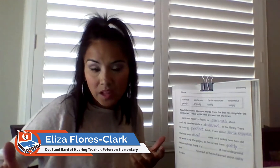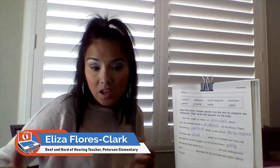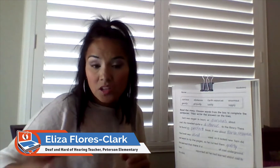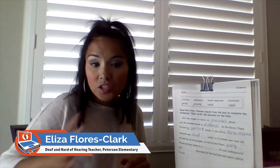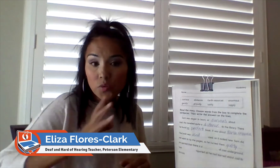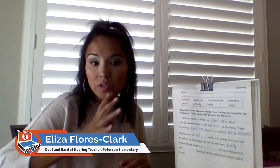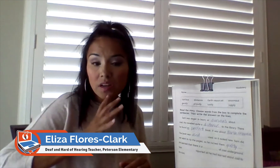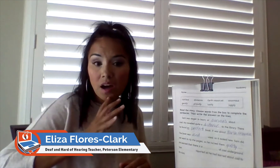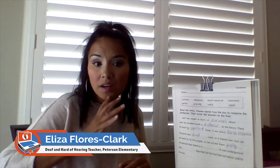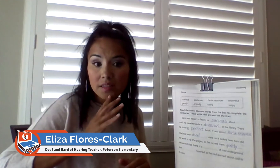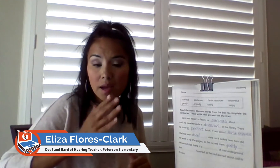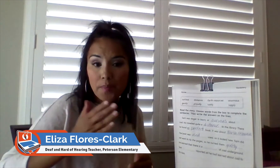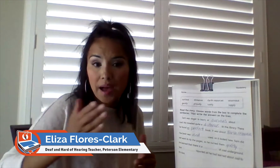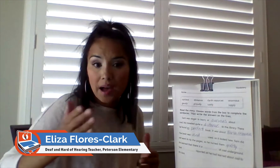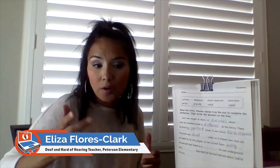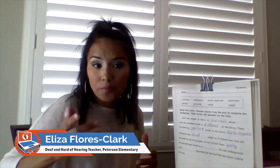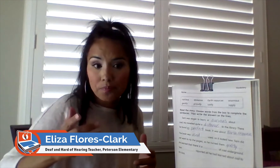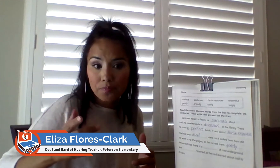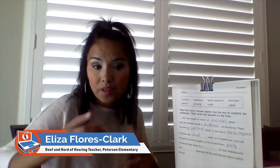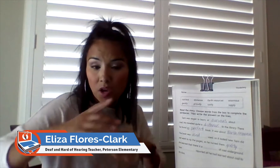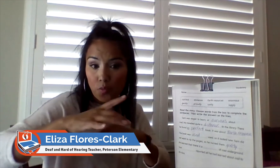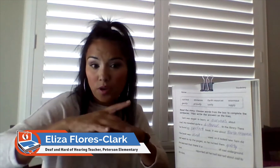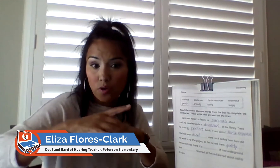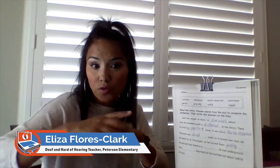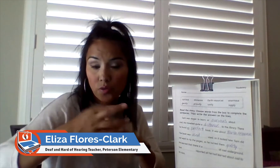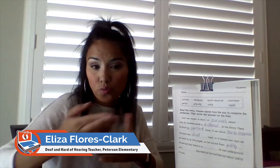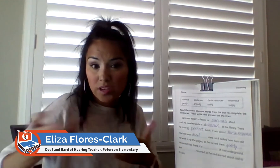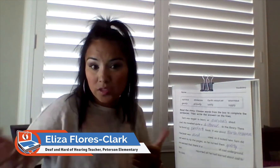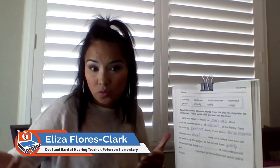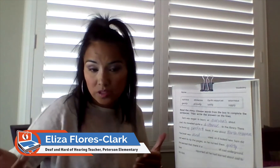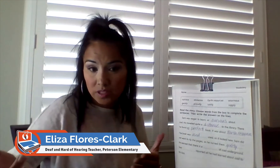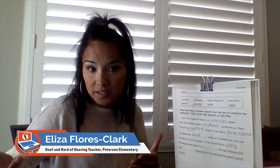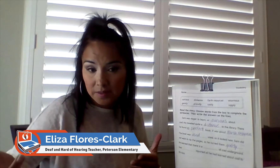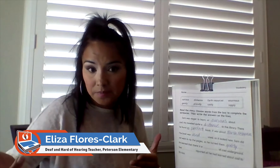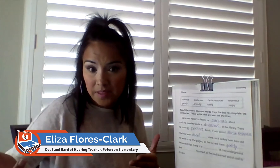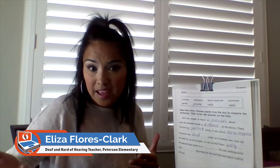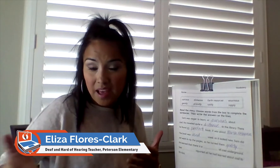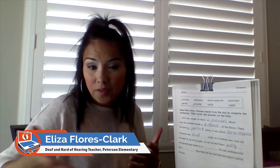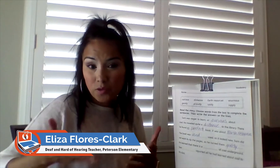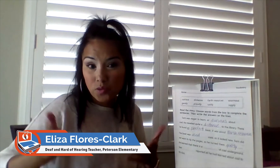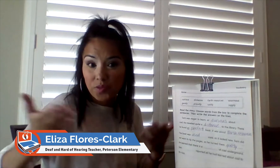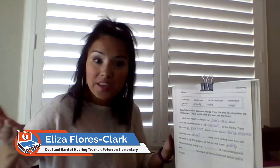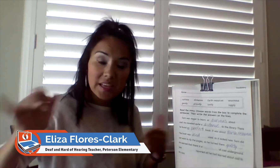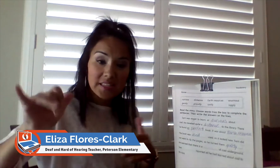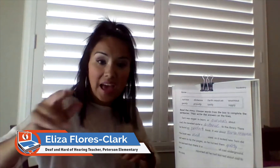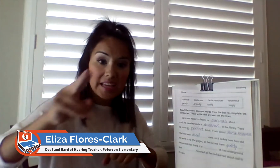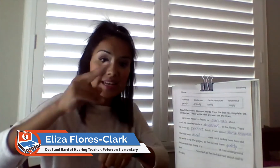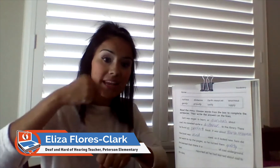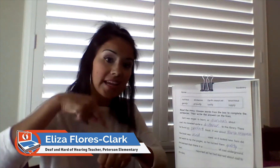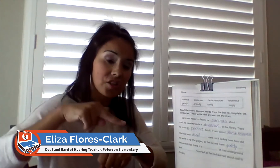So we talked about earth resources, and those are things that